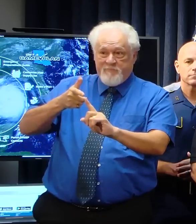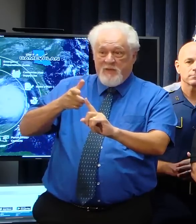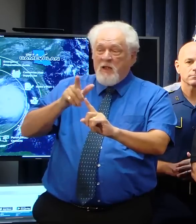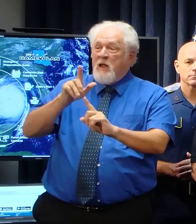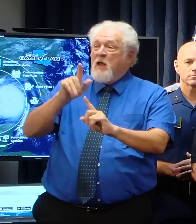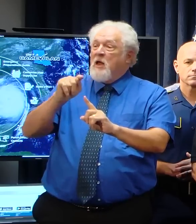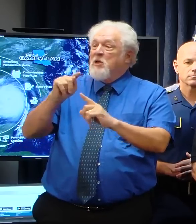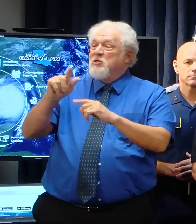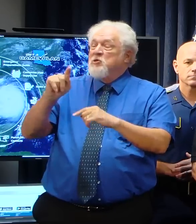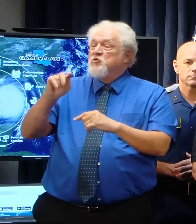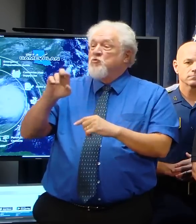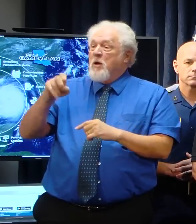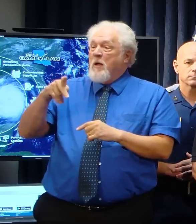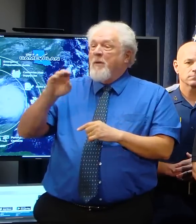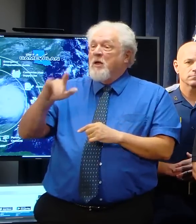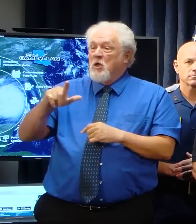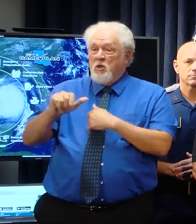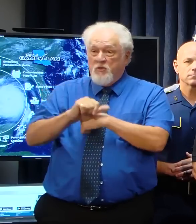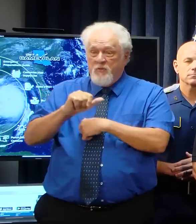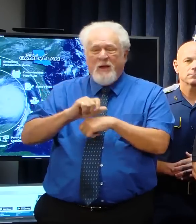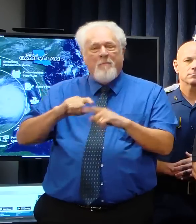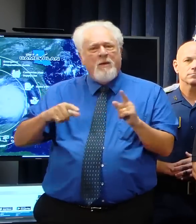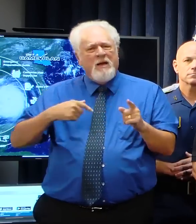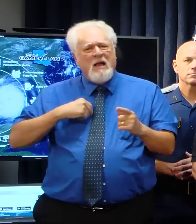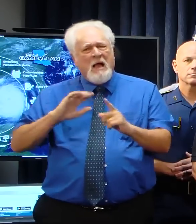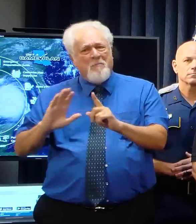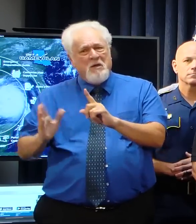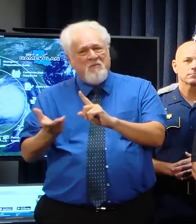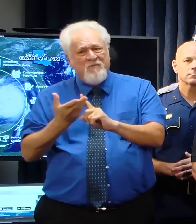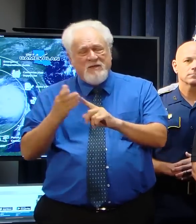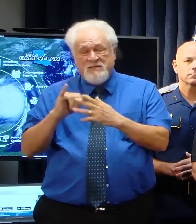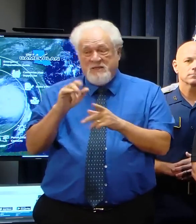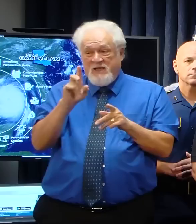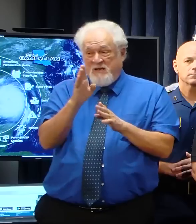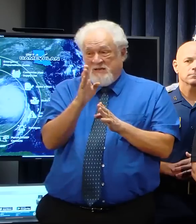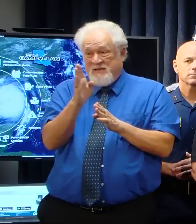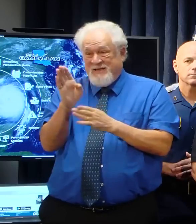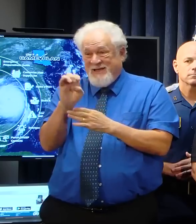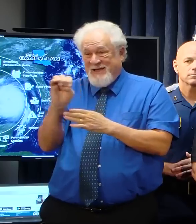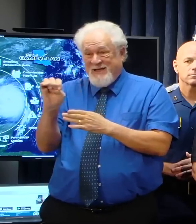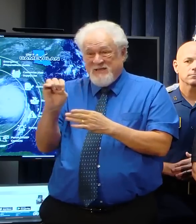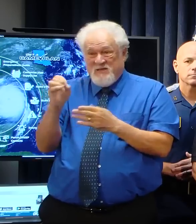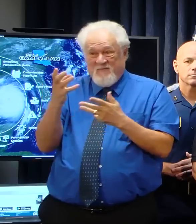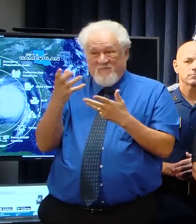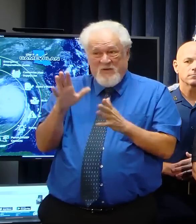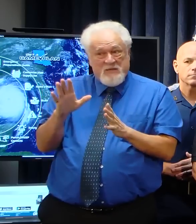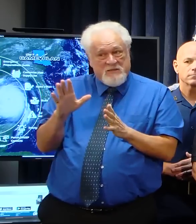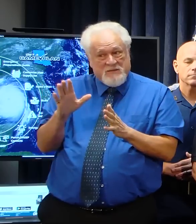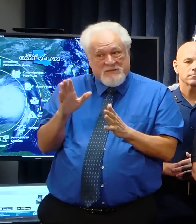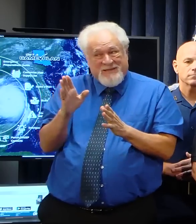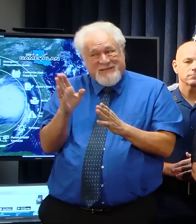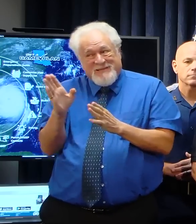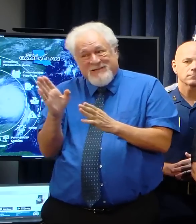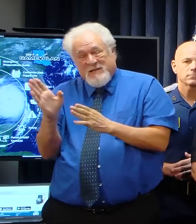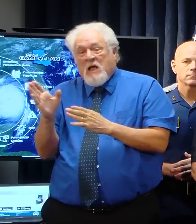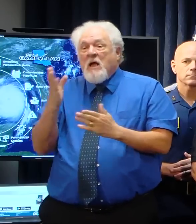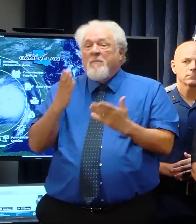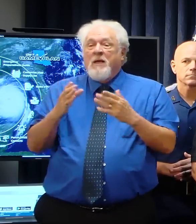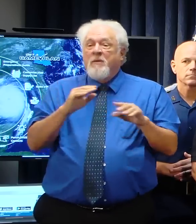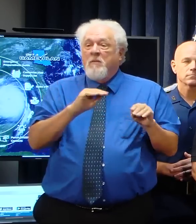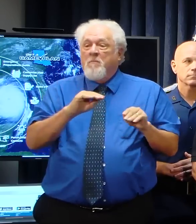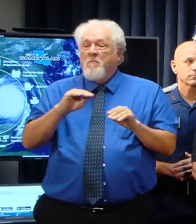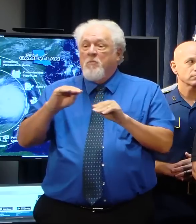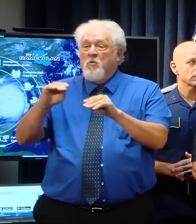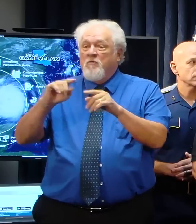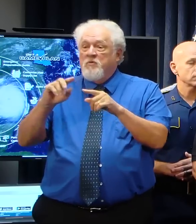tropical threat. But I'm not convinced that that eastward shift is over just yet. The storm has already begun its movement